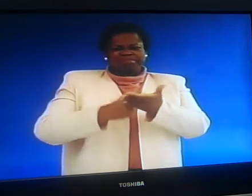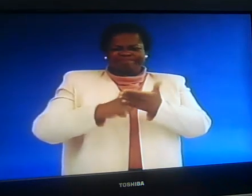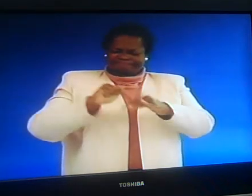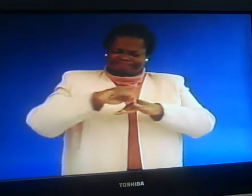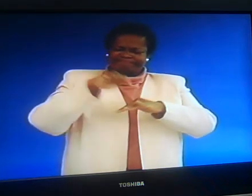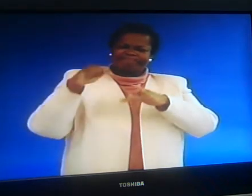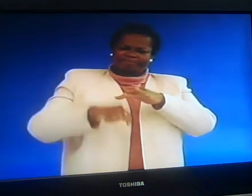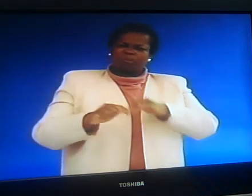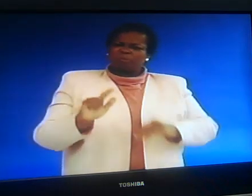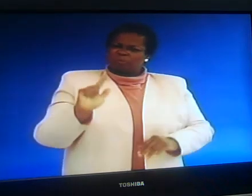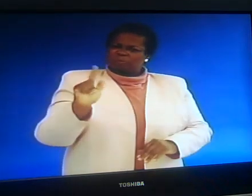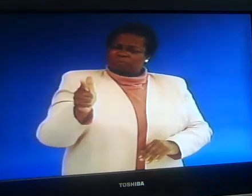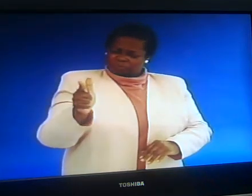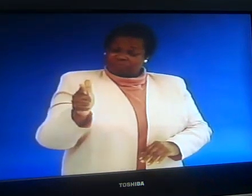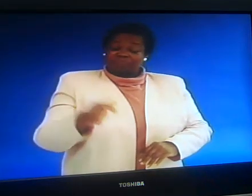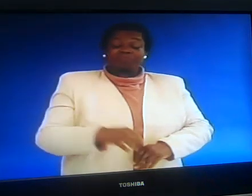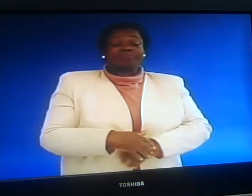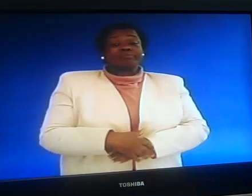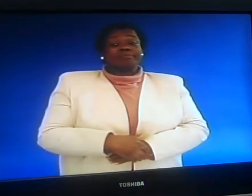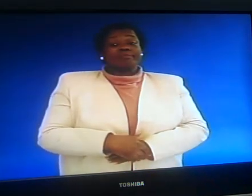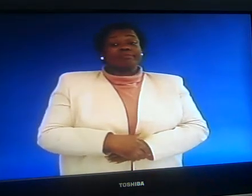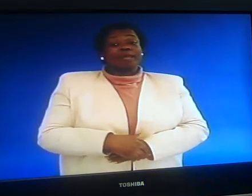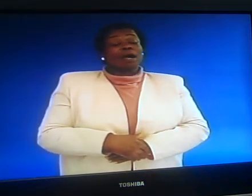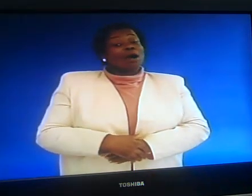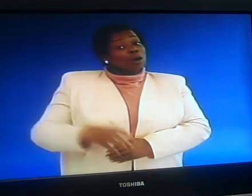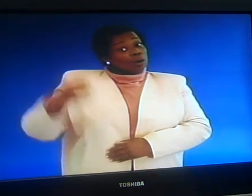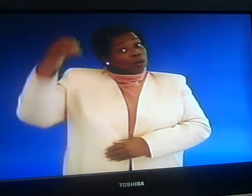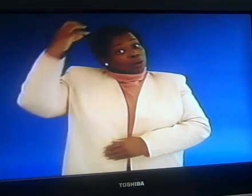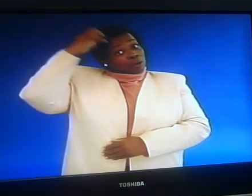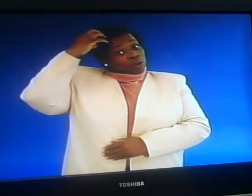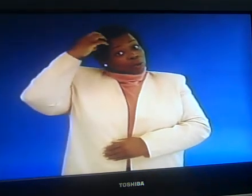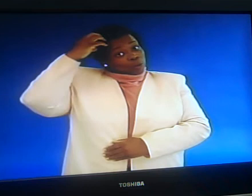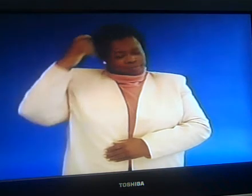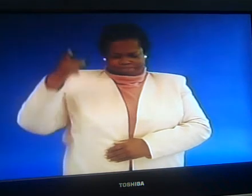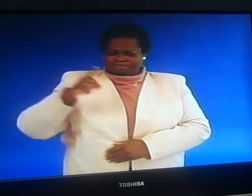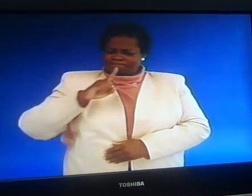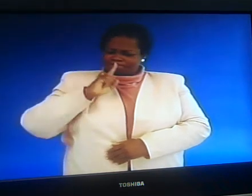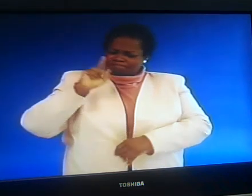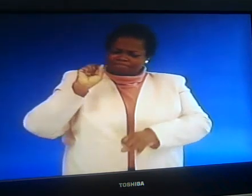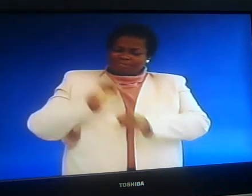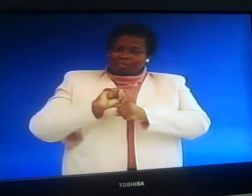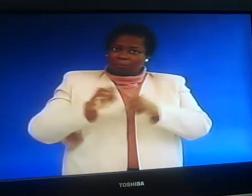language. So he went a little more in depth later.